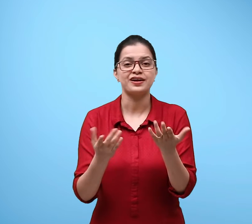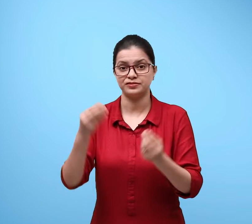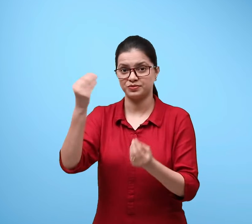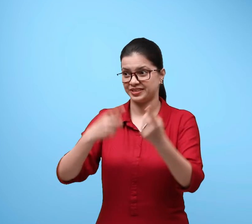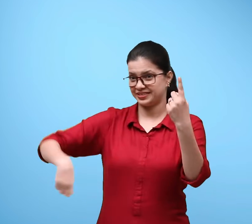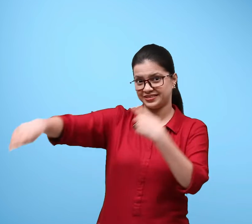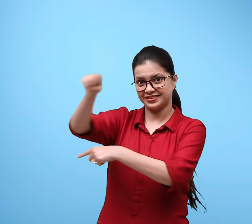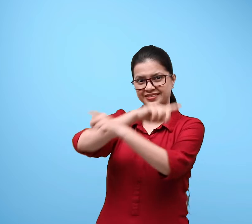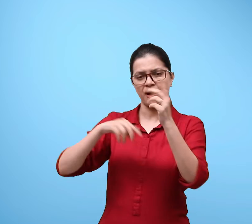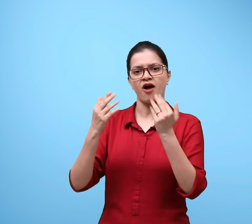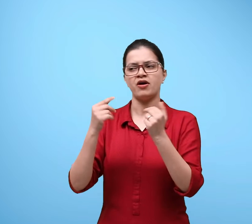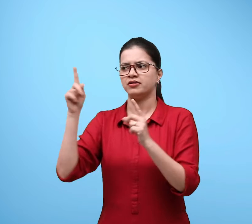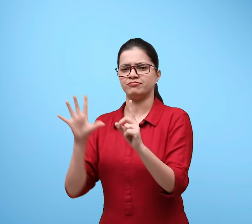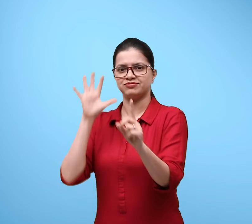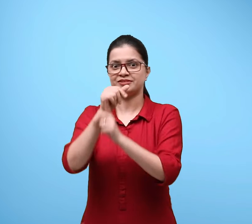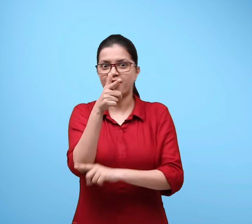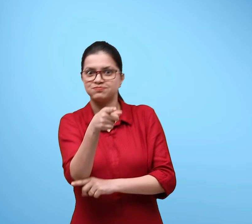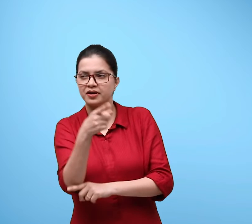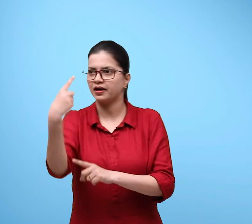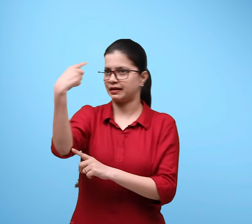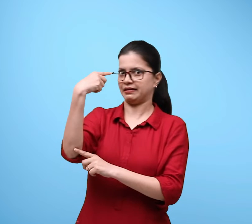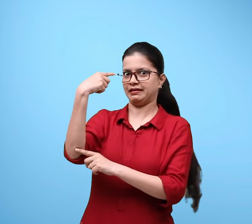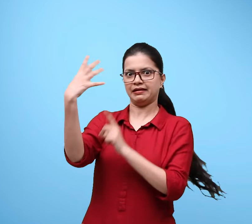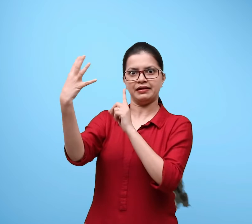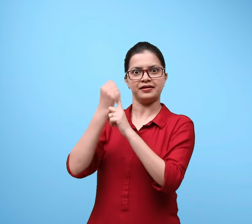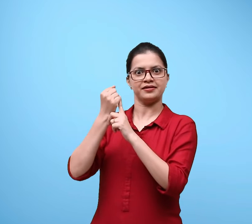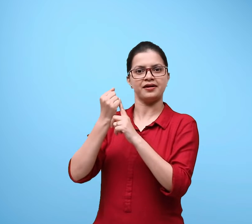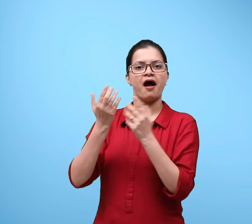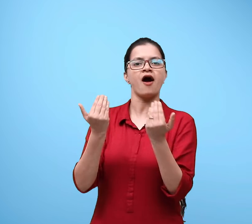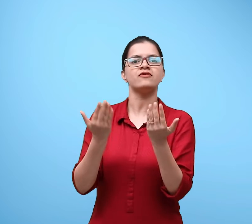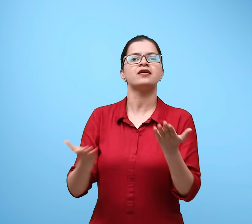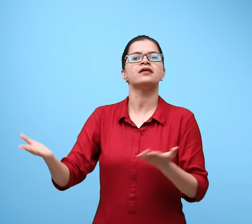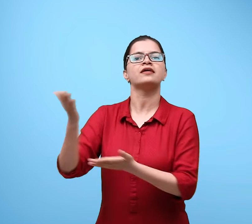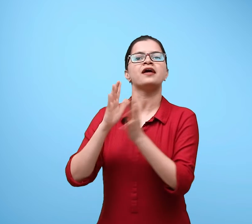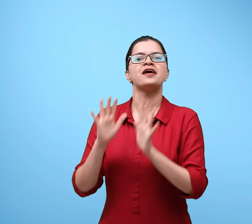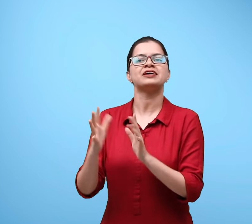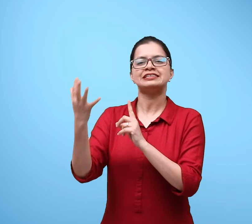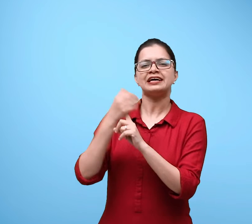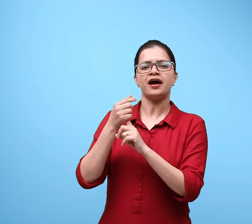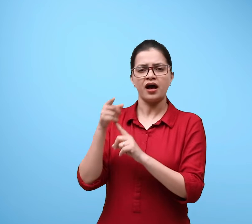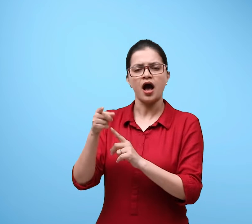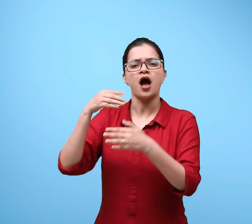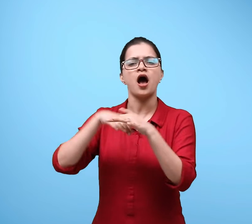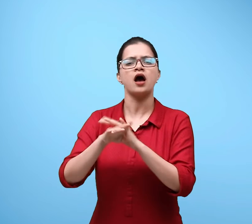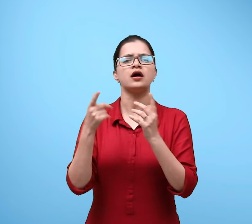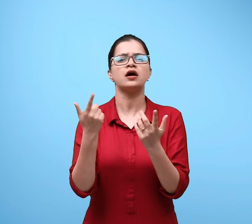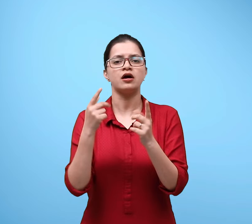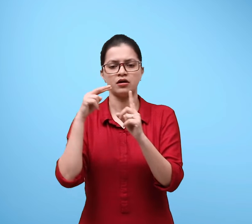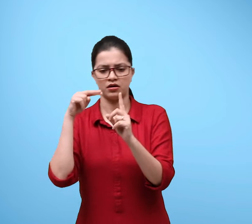Can you see through all the materials? Those substances or materials through which things can be seen are